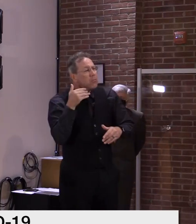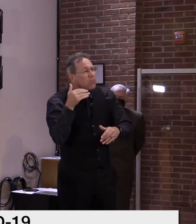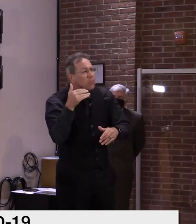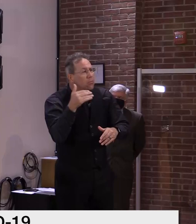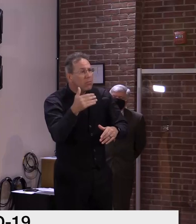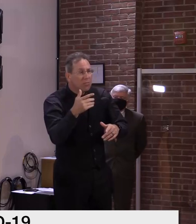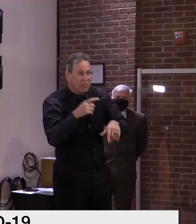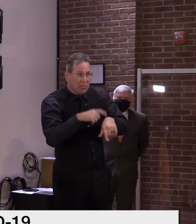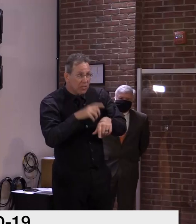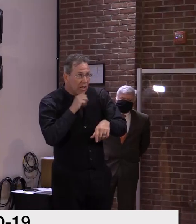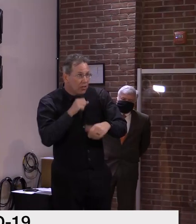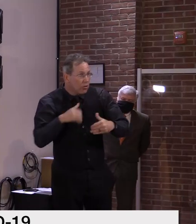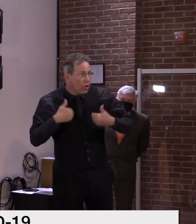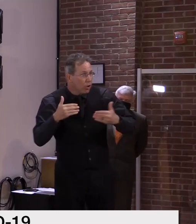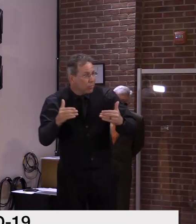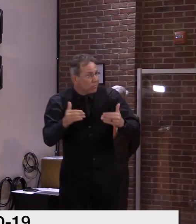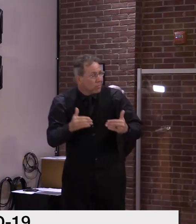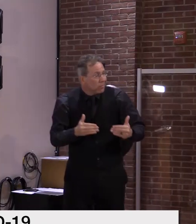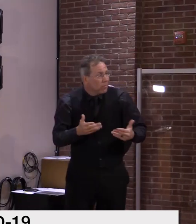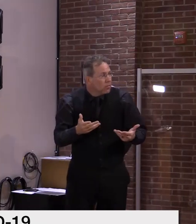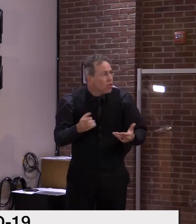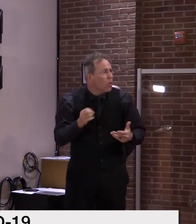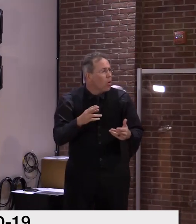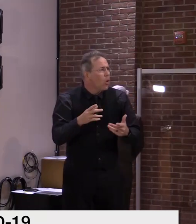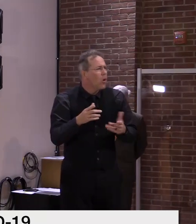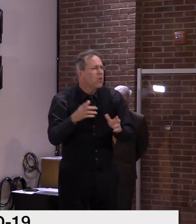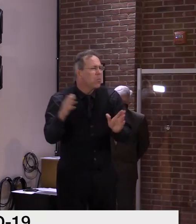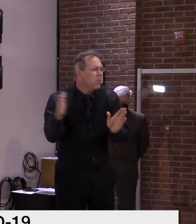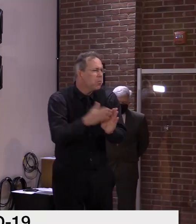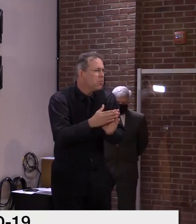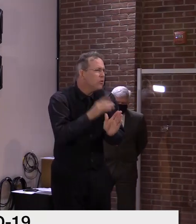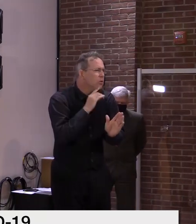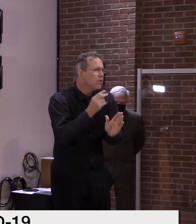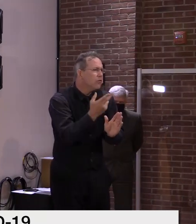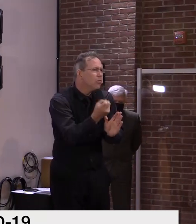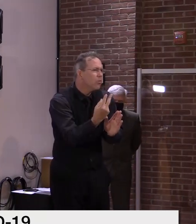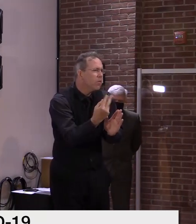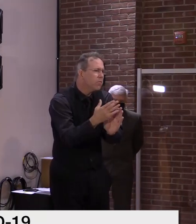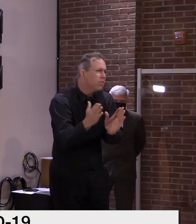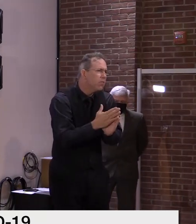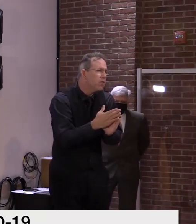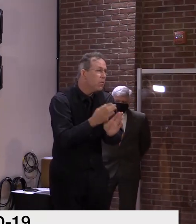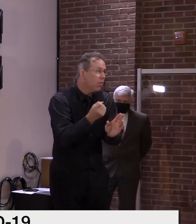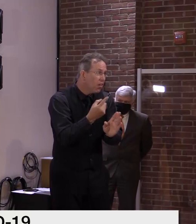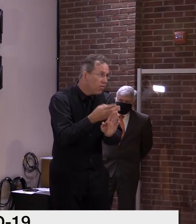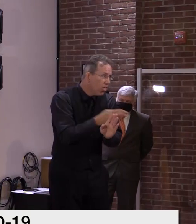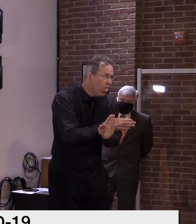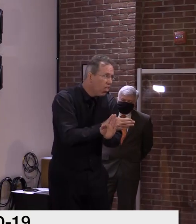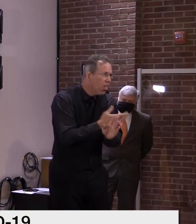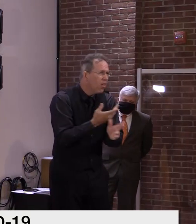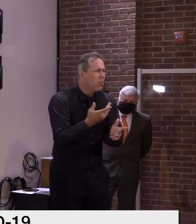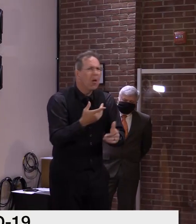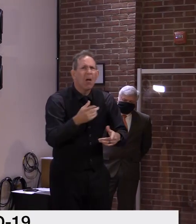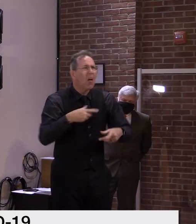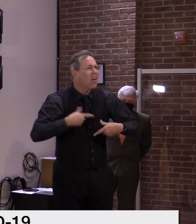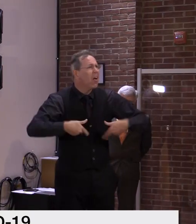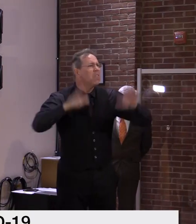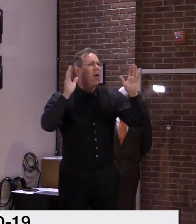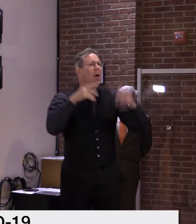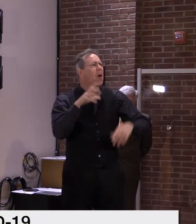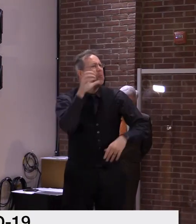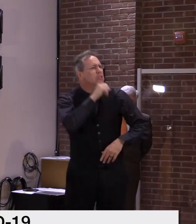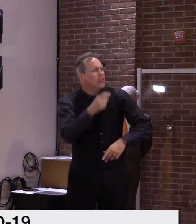that I wouldn't want people to think that, you know, this will never end unless we get to that point in time. We're going to have very,